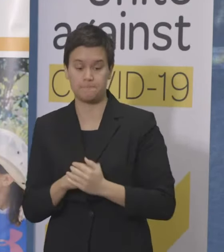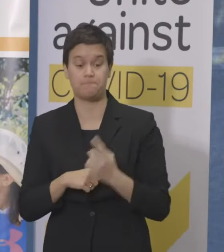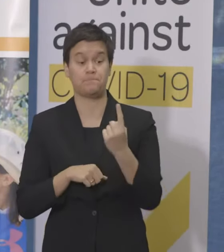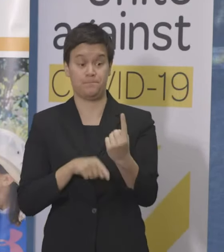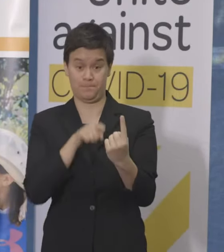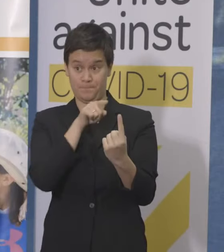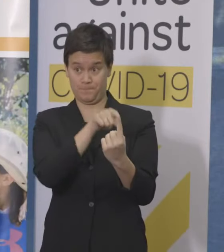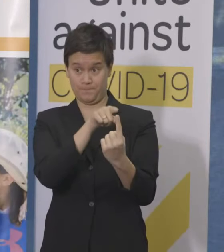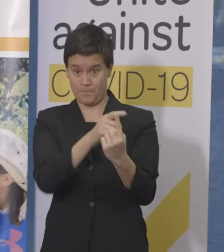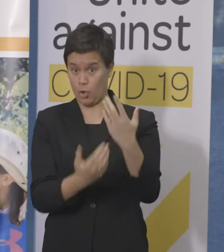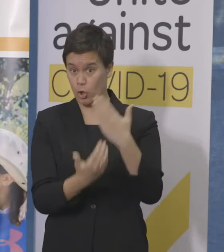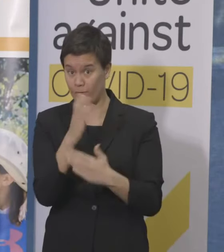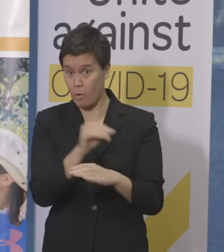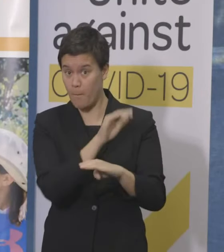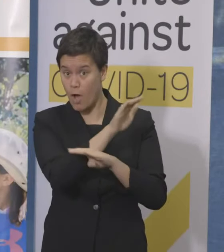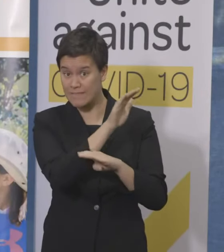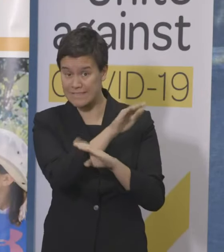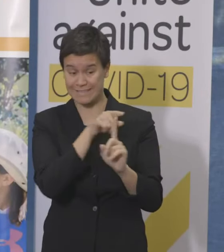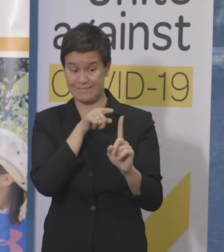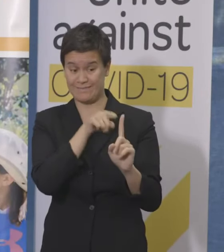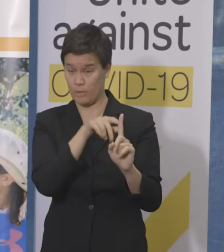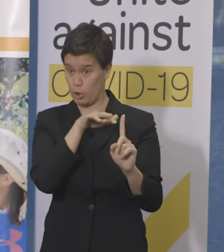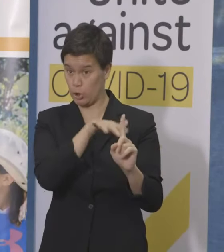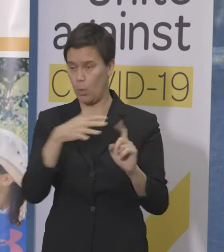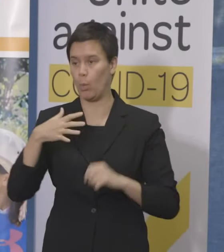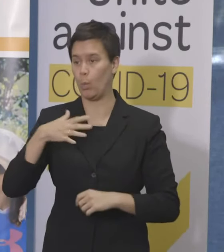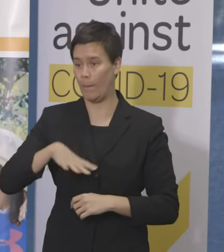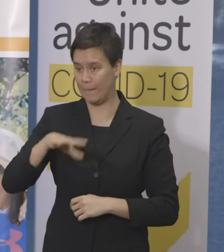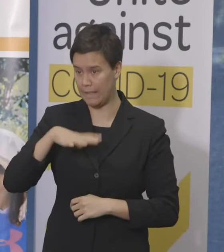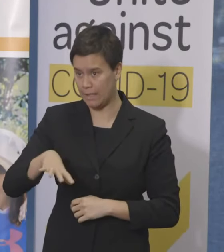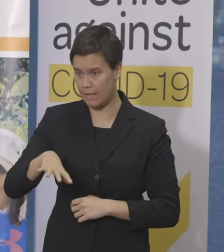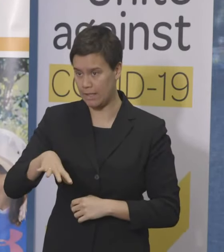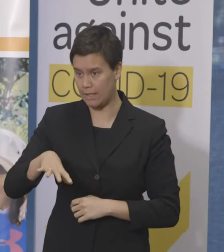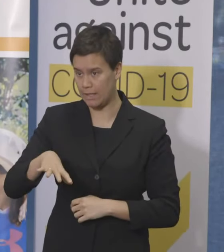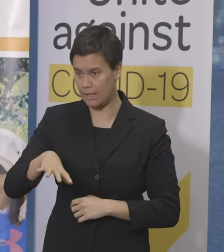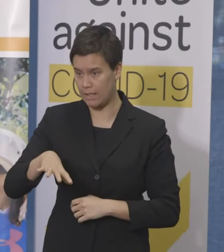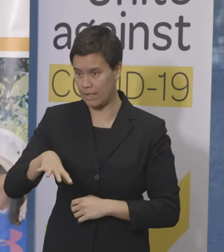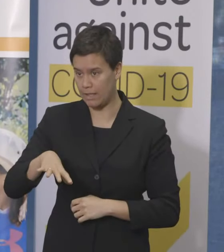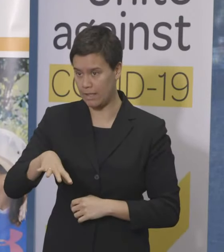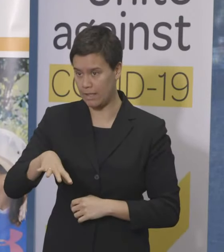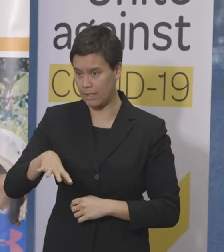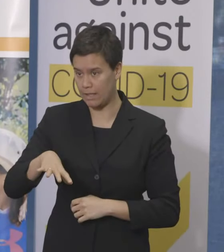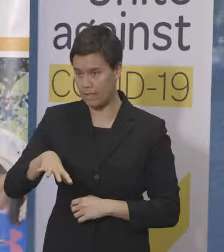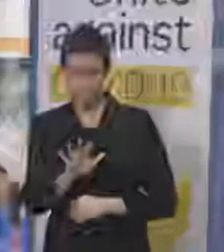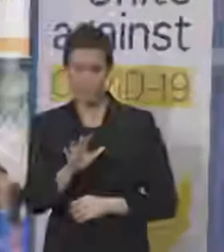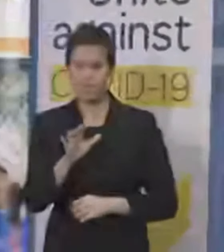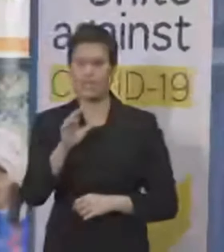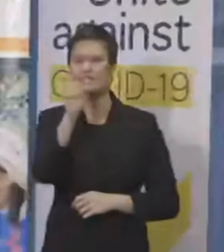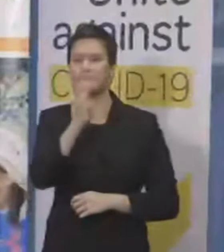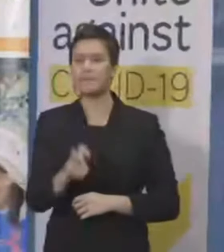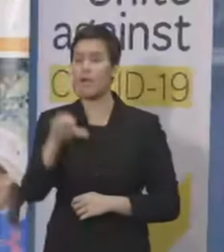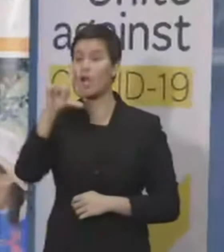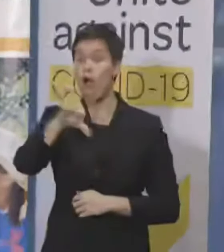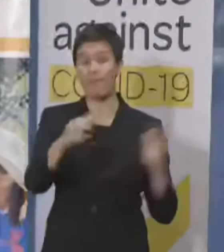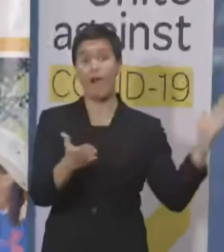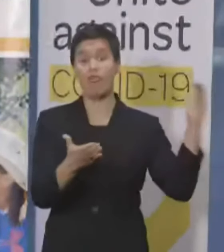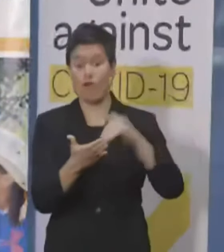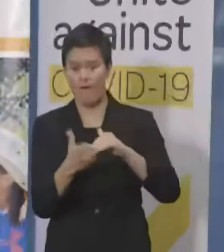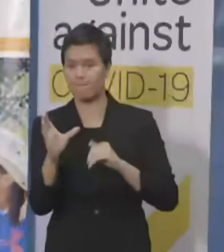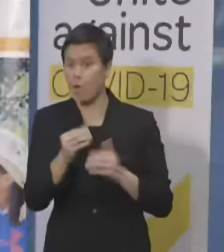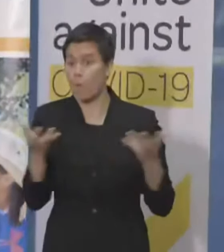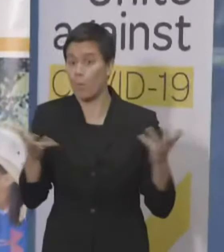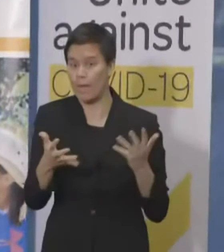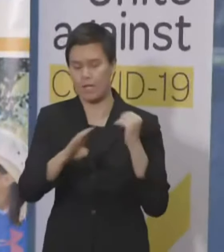case is a woman in her 30s who arrived from Dubai on the 9th of September, and she is related to the 3 cases reported